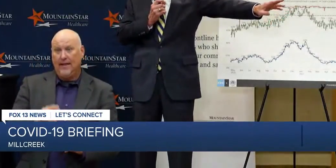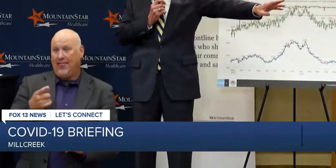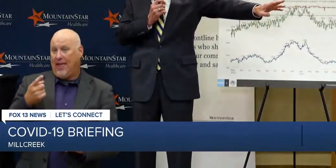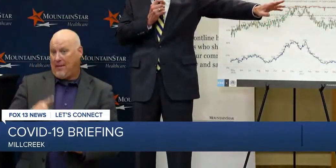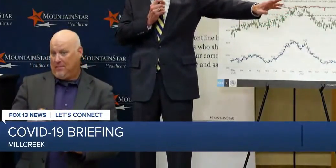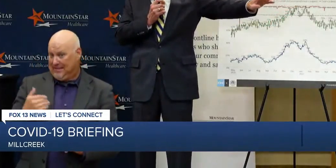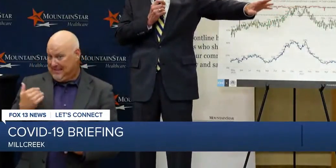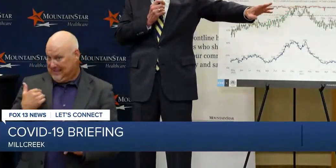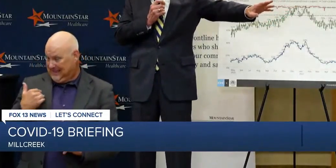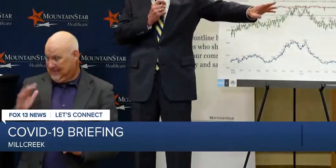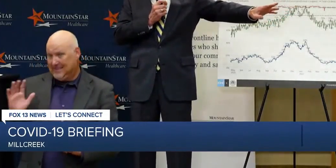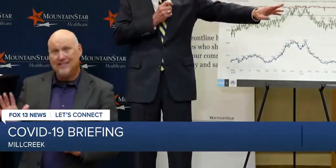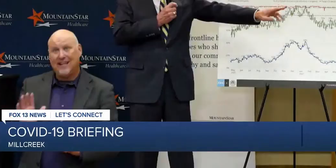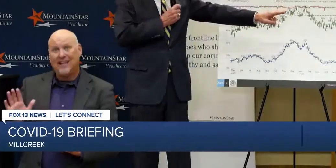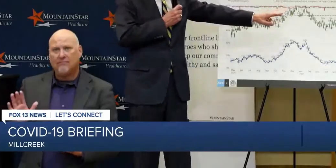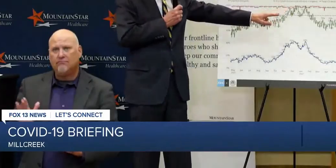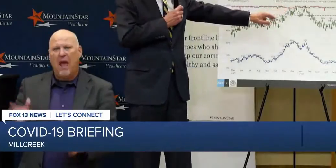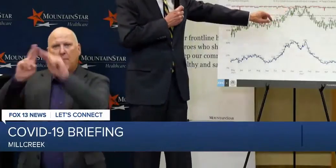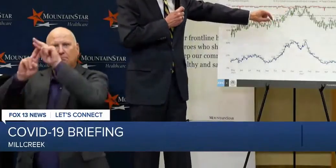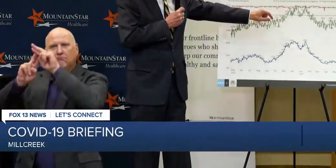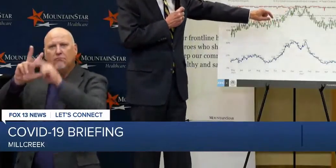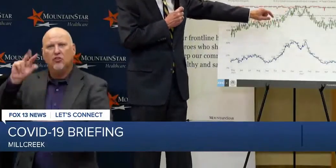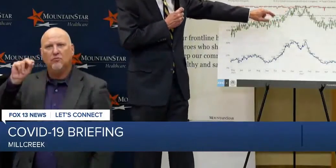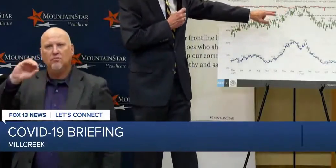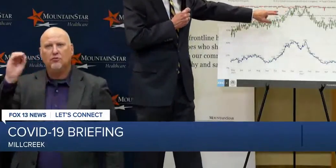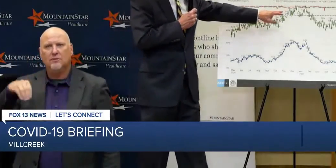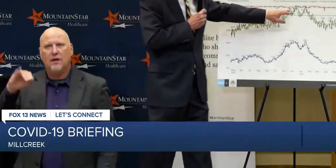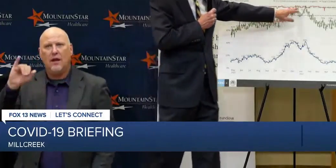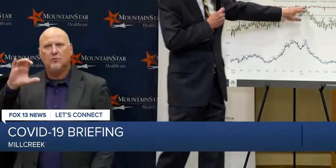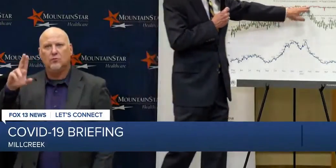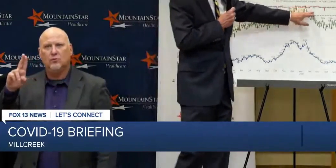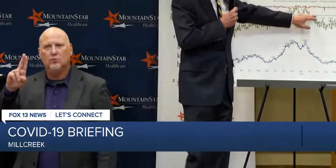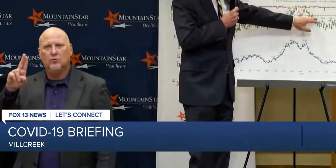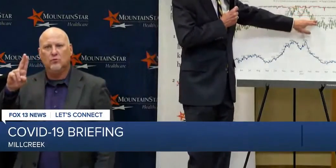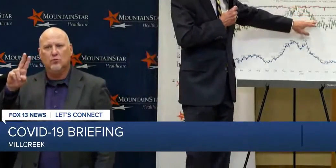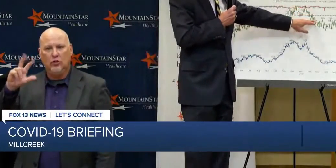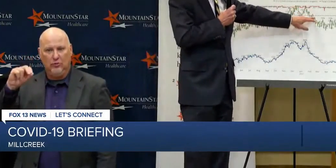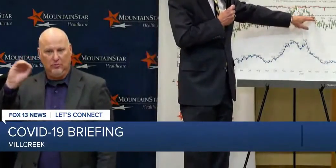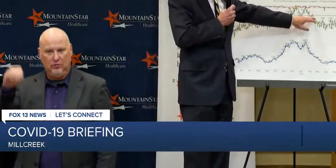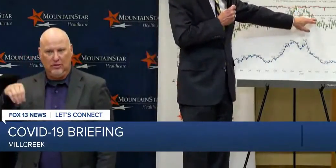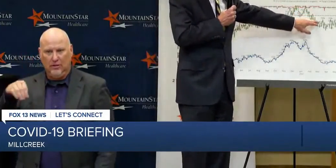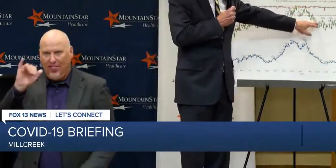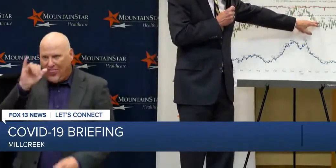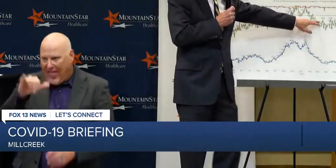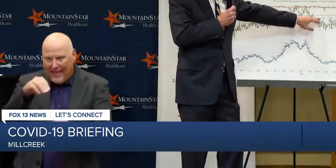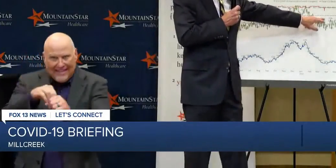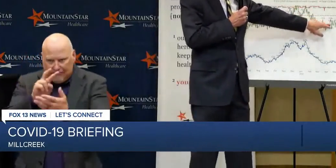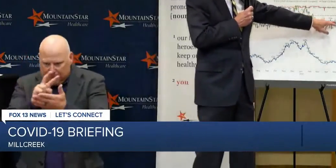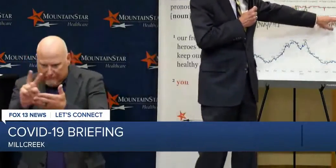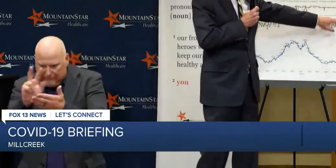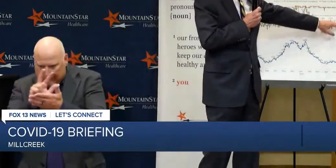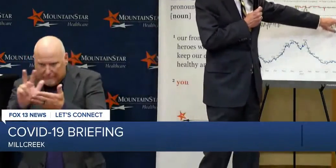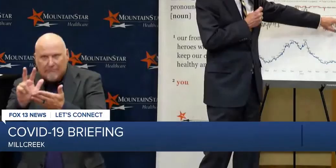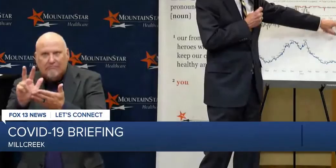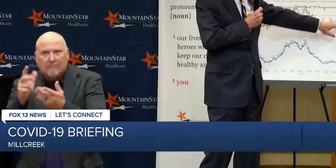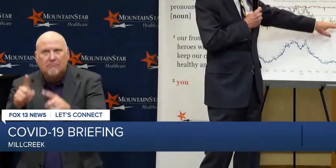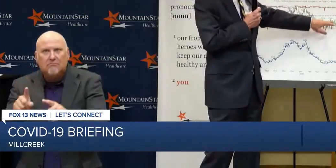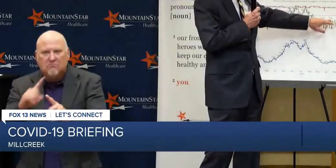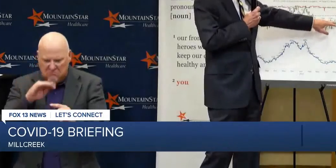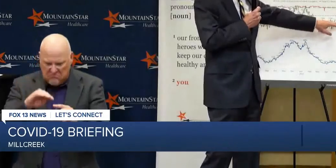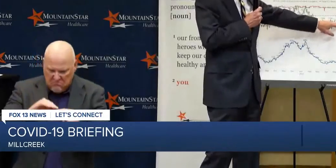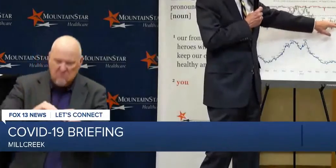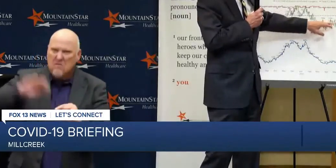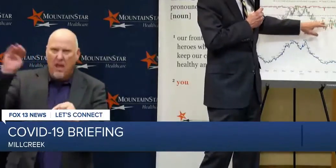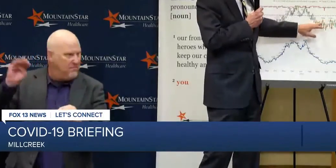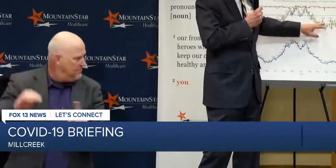of ICUs are now full of COVID patients. Now notice the general